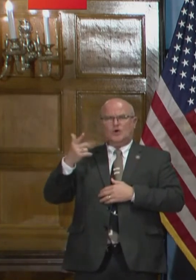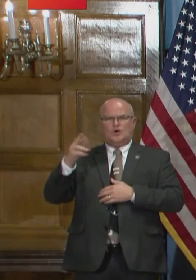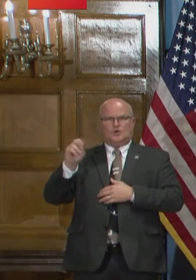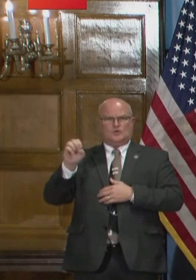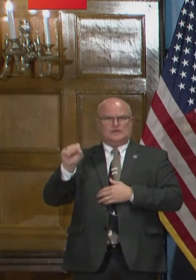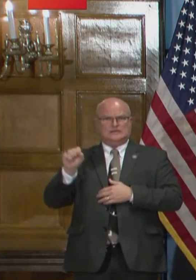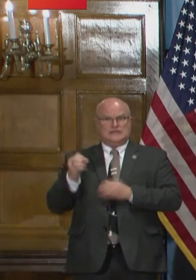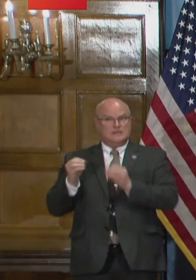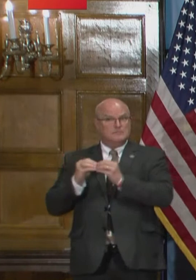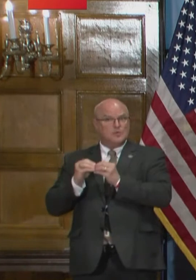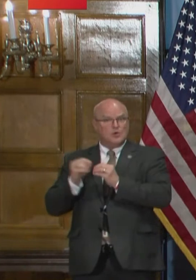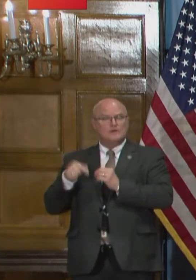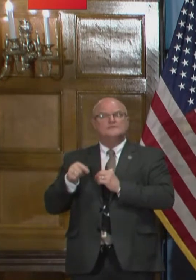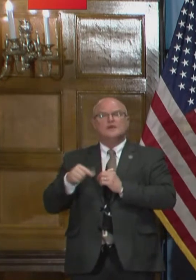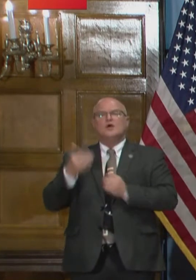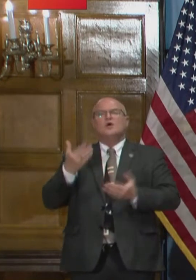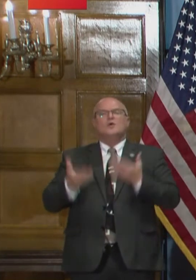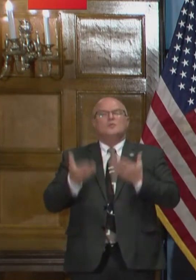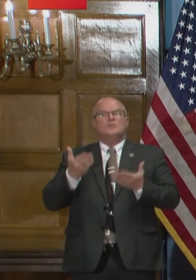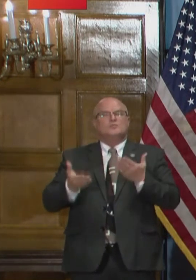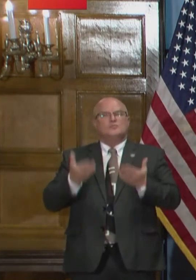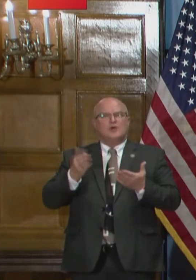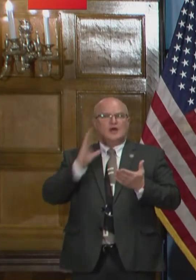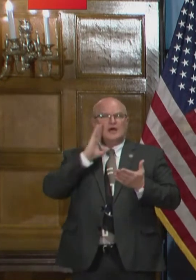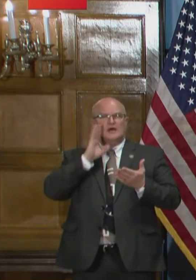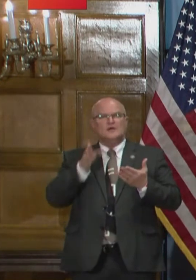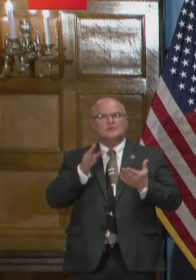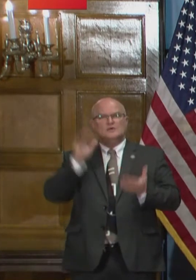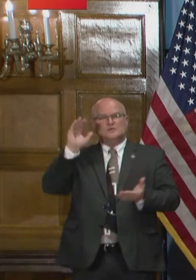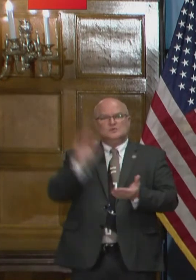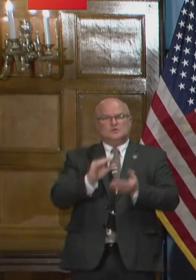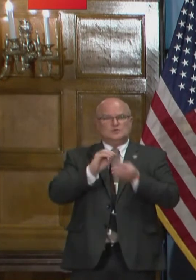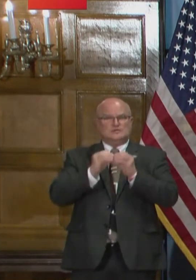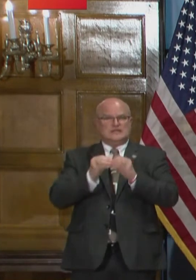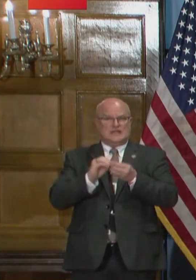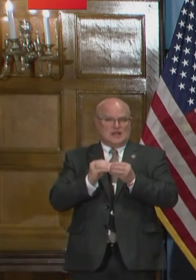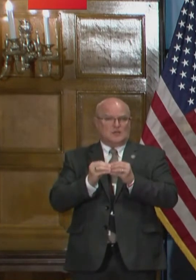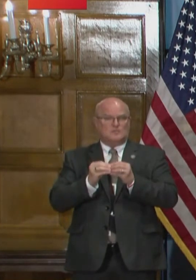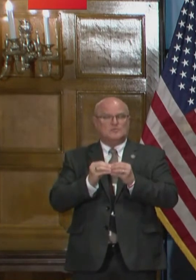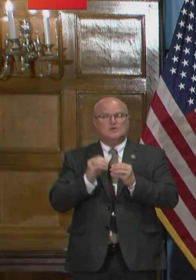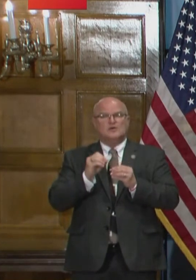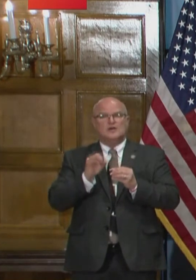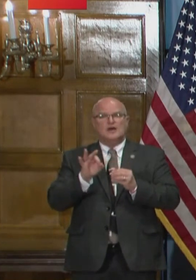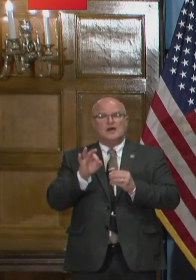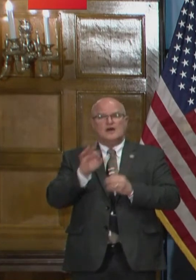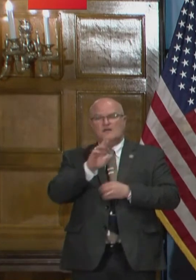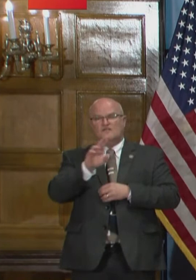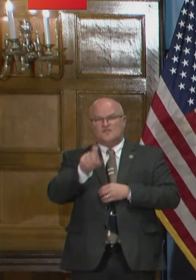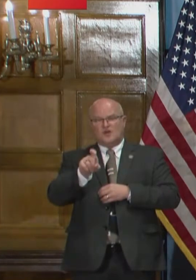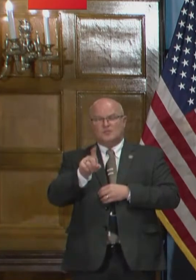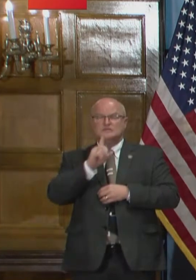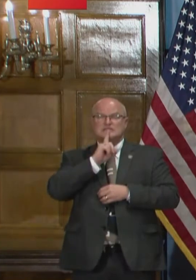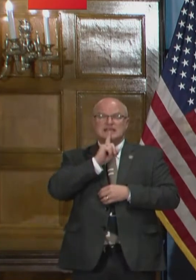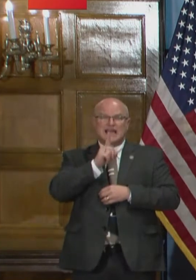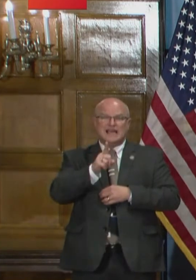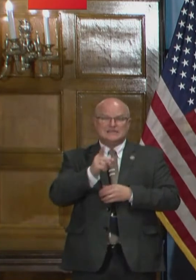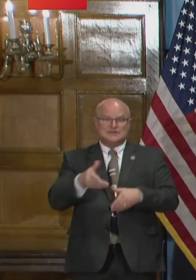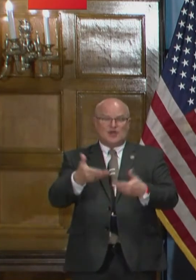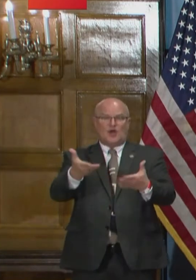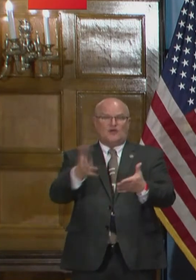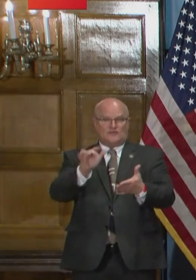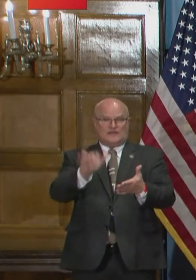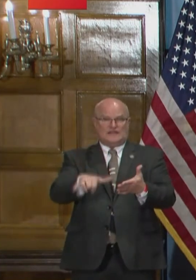a bit more, we're probably going to reduce the number of pharmacies that are actually going to be offering